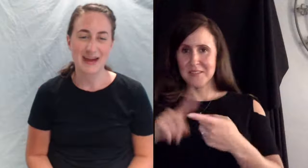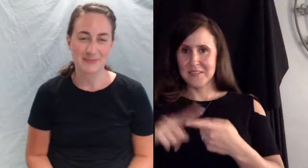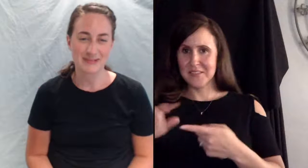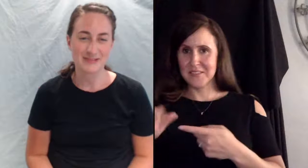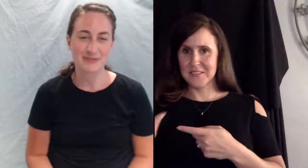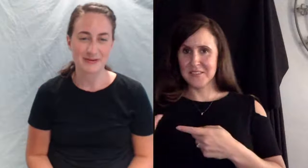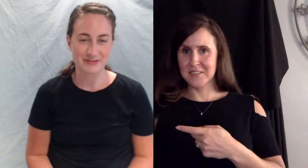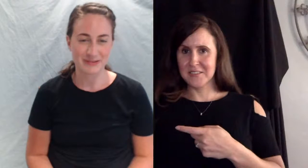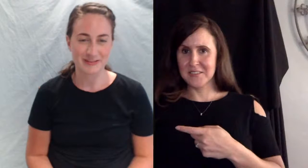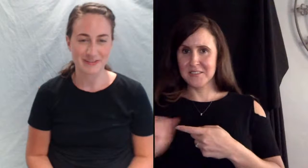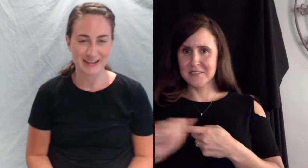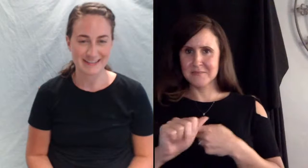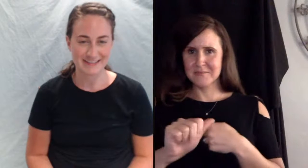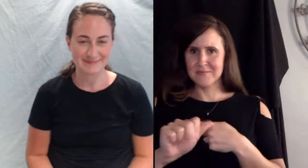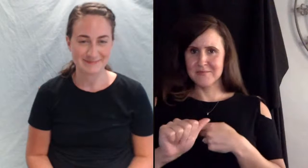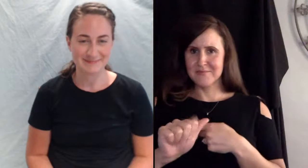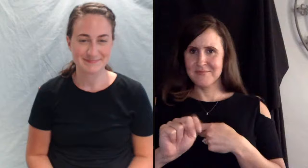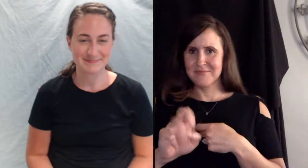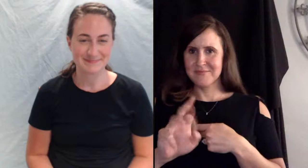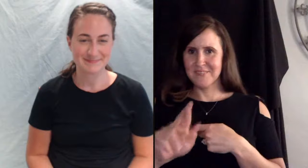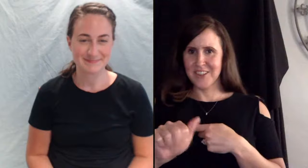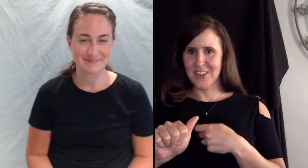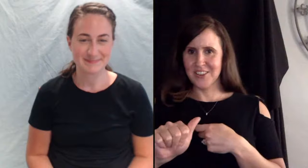and I am happy to welcome my friend,